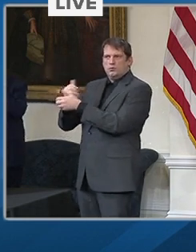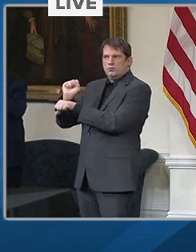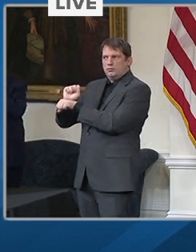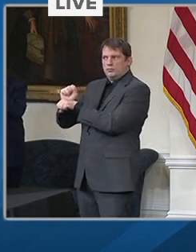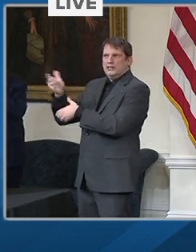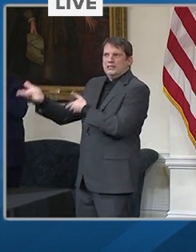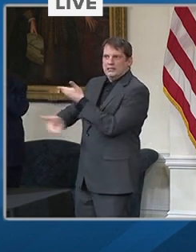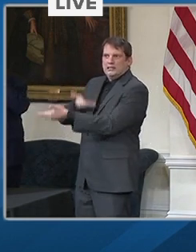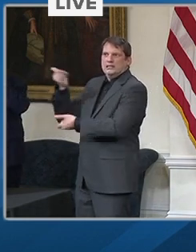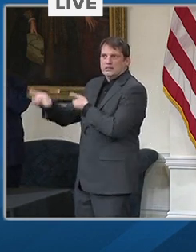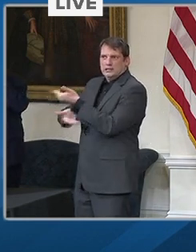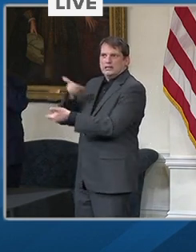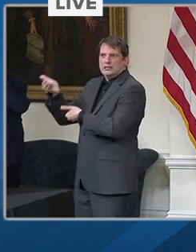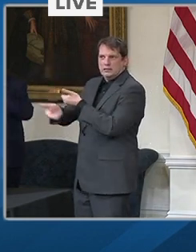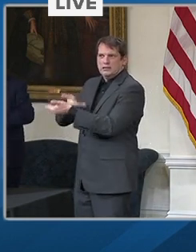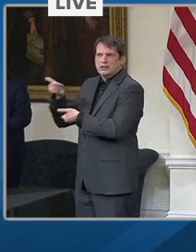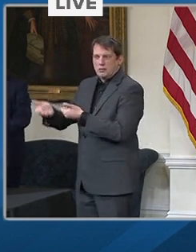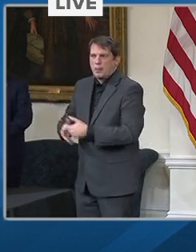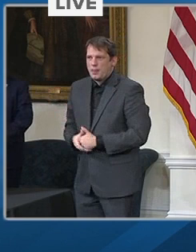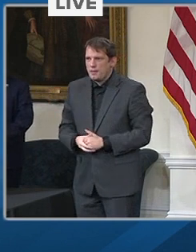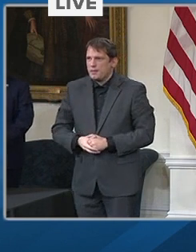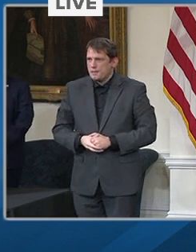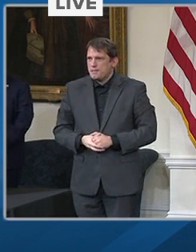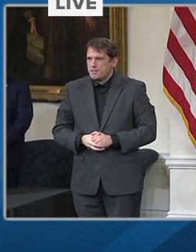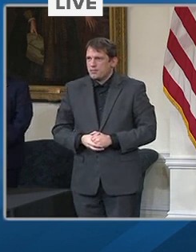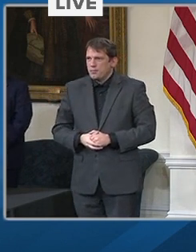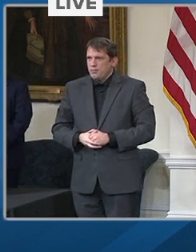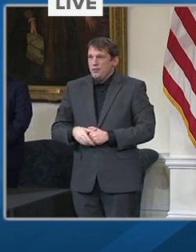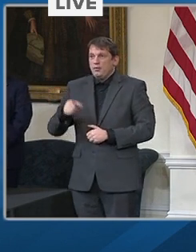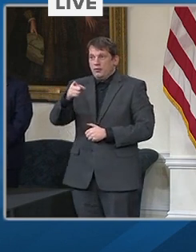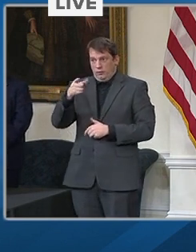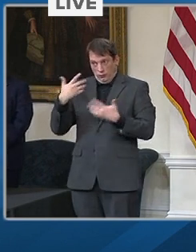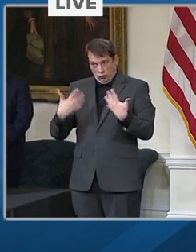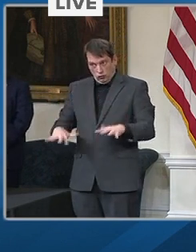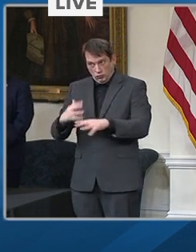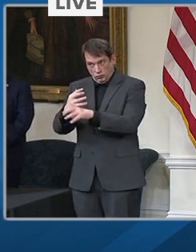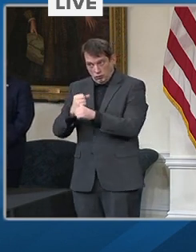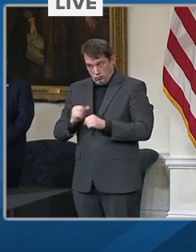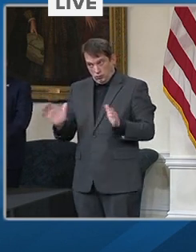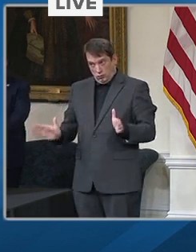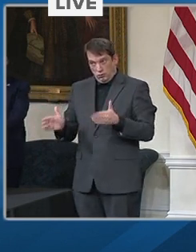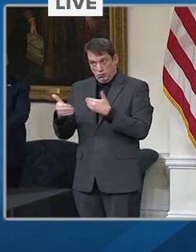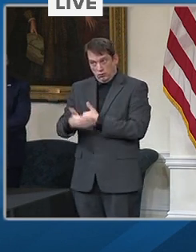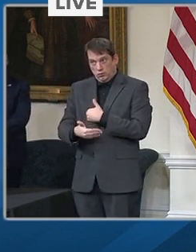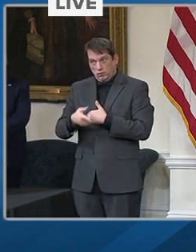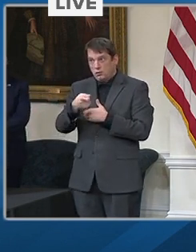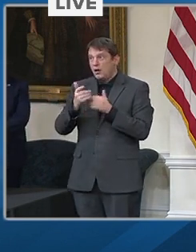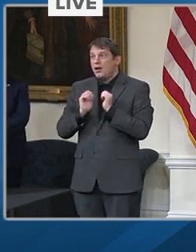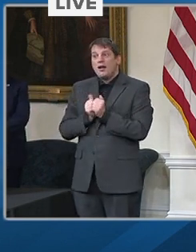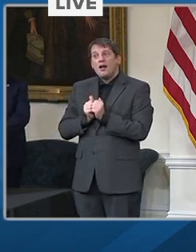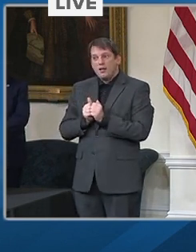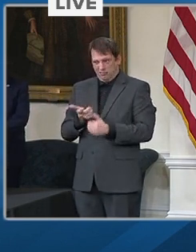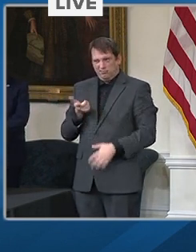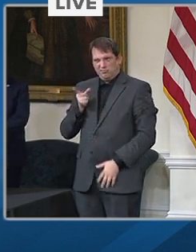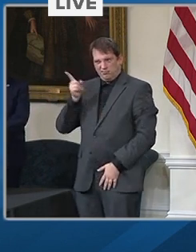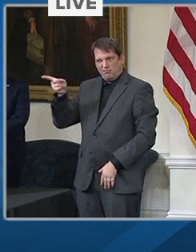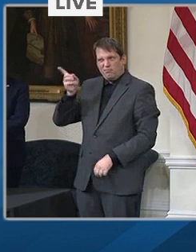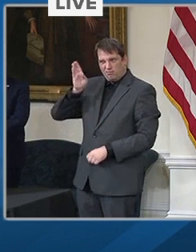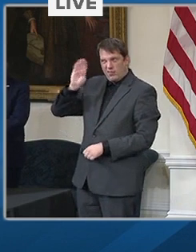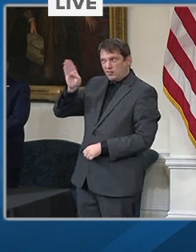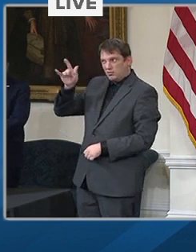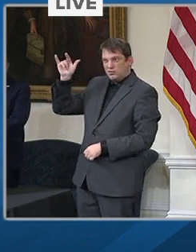chain. So I'll say if you've gotten a package over this holiday season, it has more than likely come through the Port of Baltimore or BWI Marshall